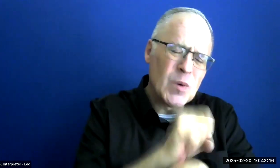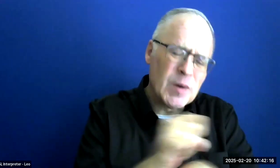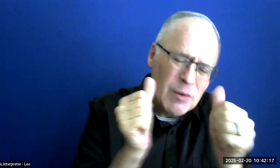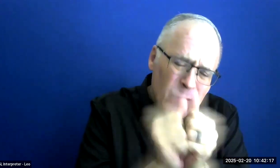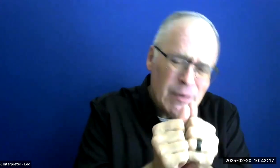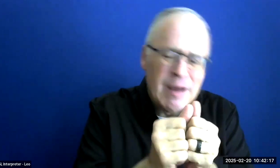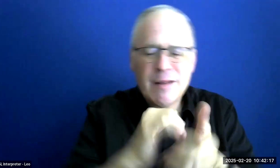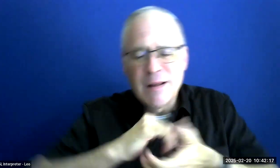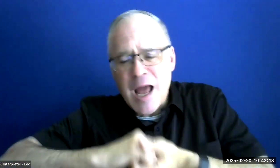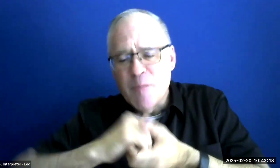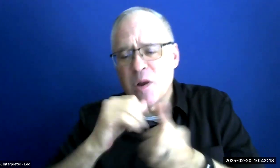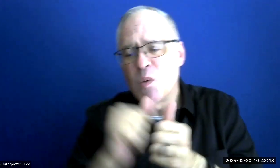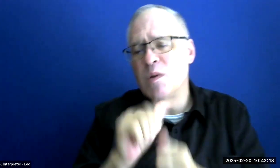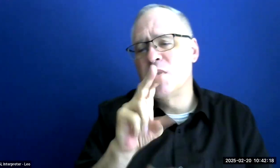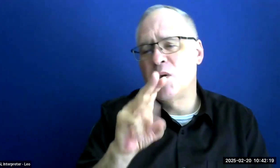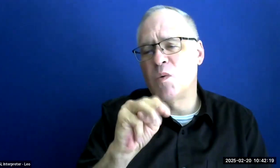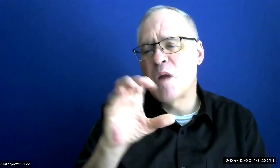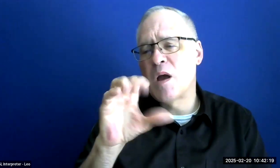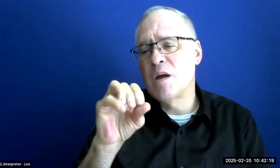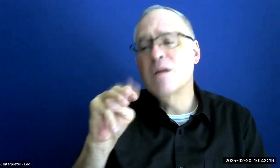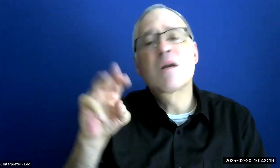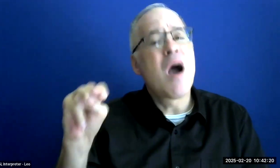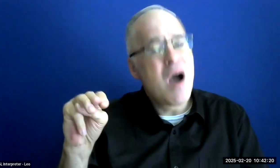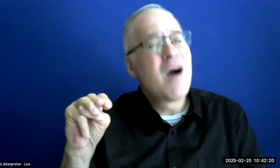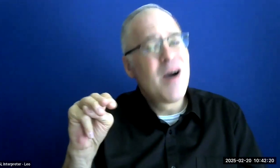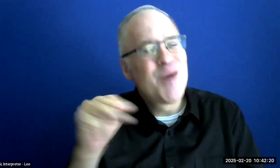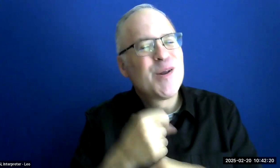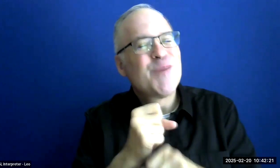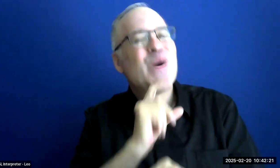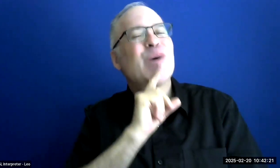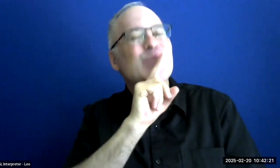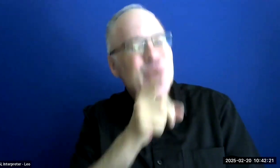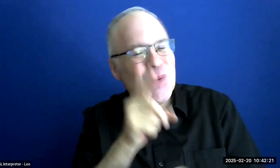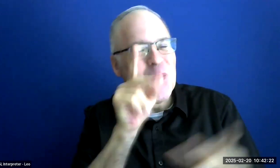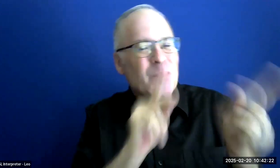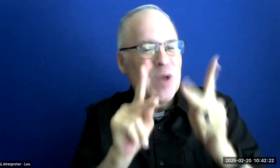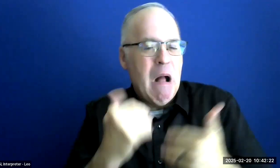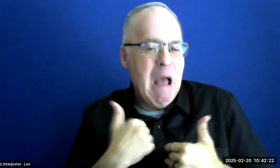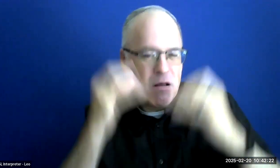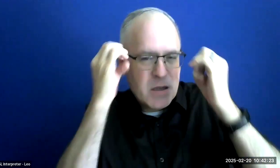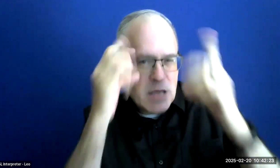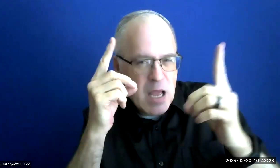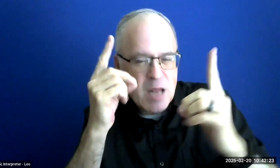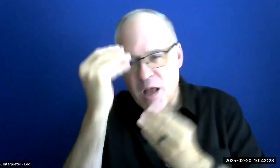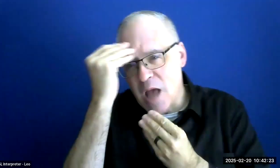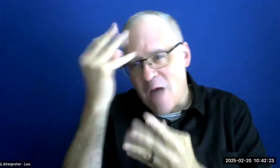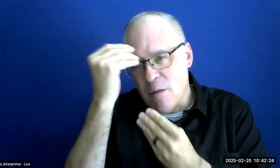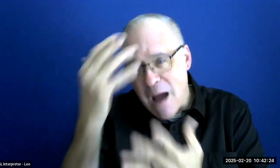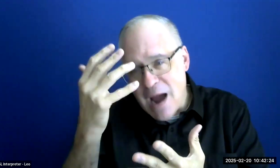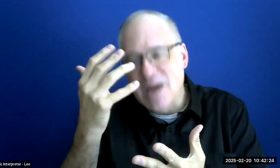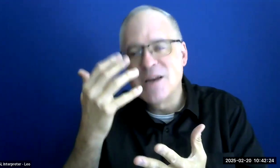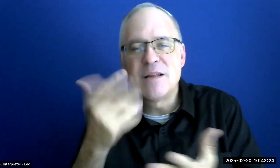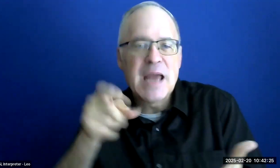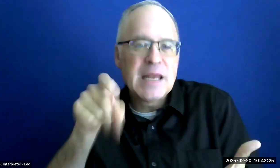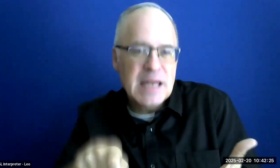with UMCom to ensure that each and every person has the educational information that is needed and necessary.